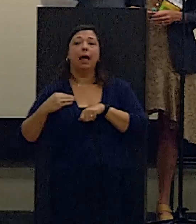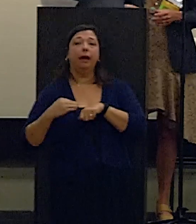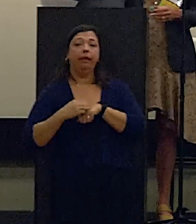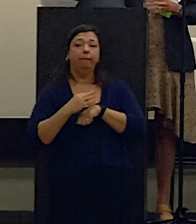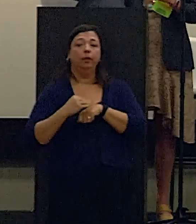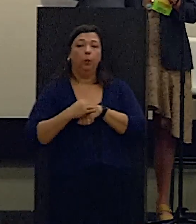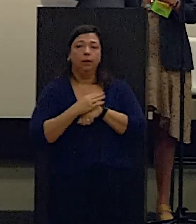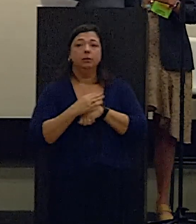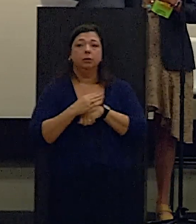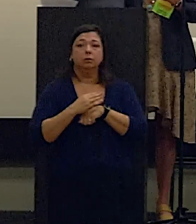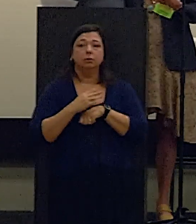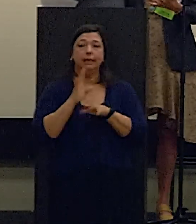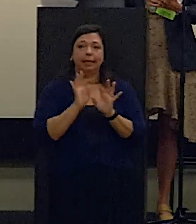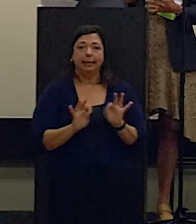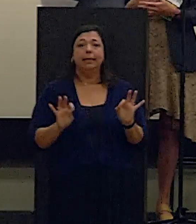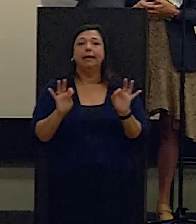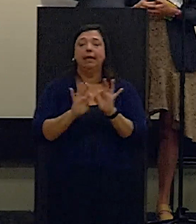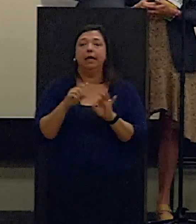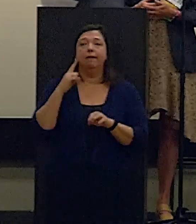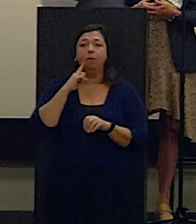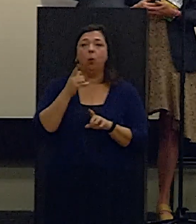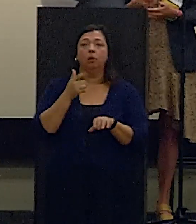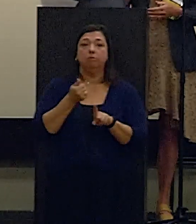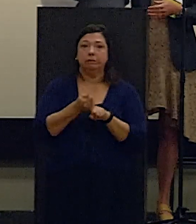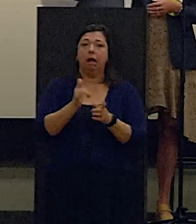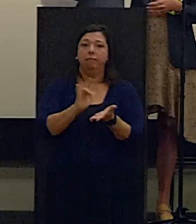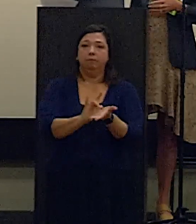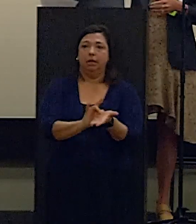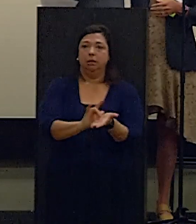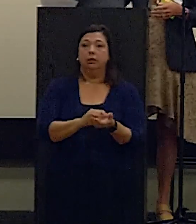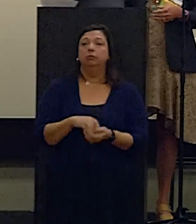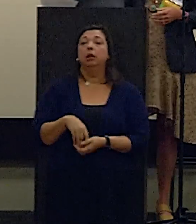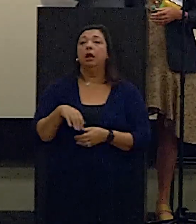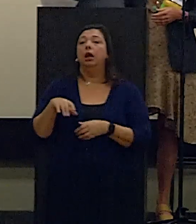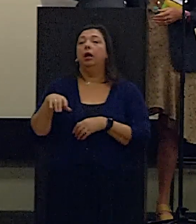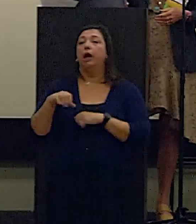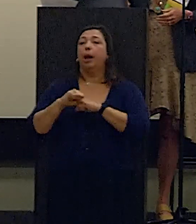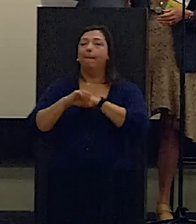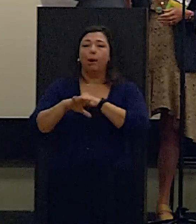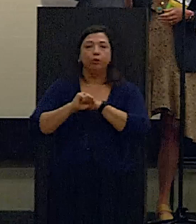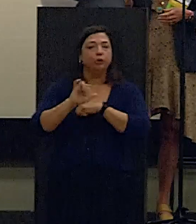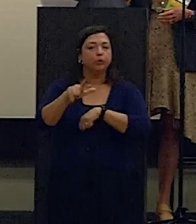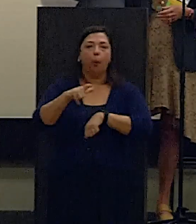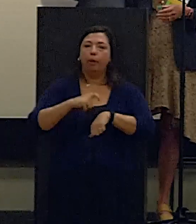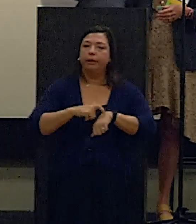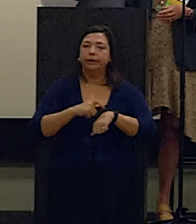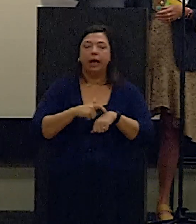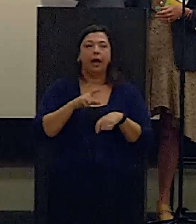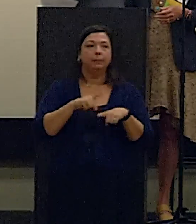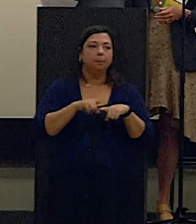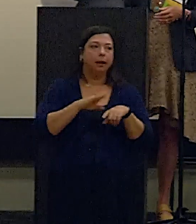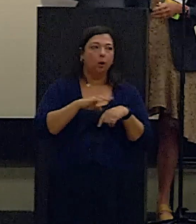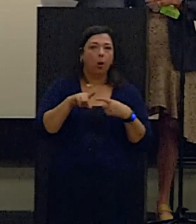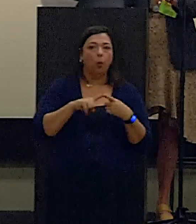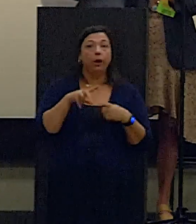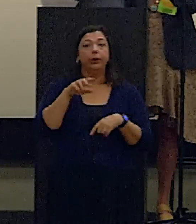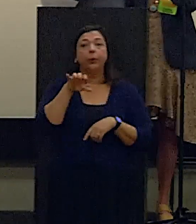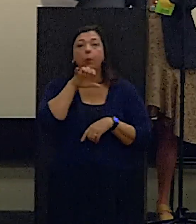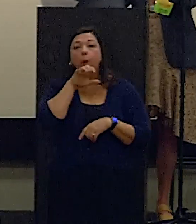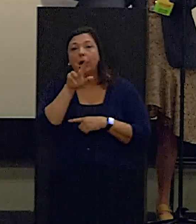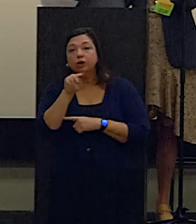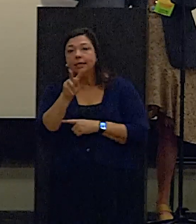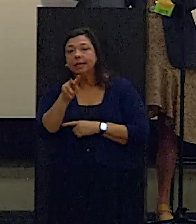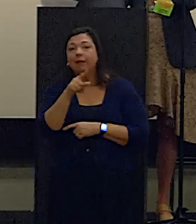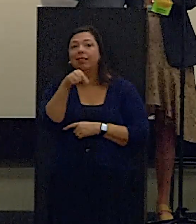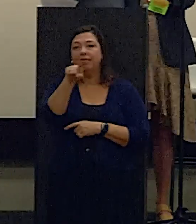that are a key to self-medicating. Commercials all the time, depending on when you're watching TV,